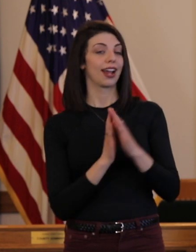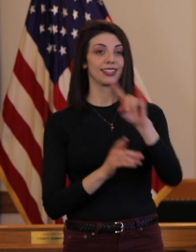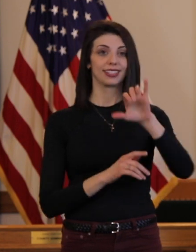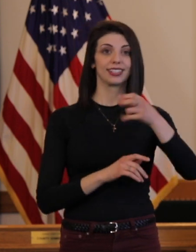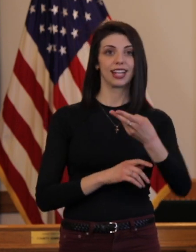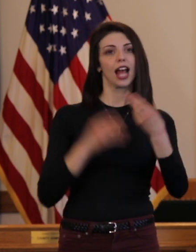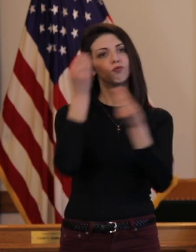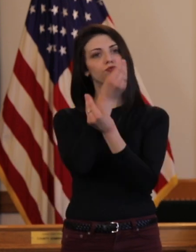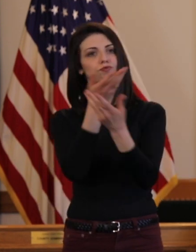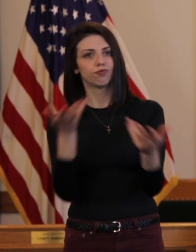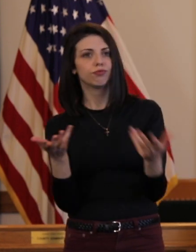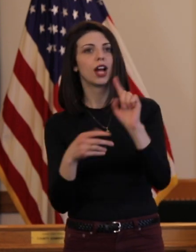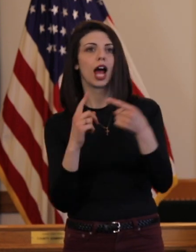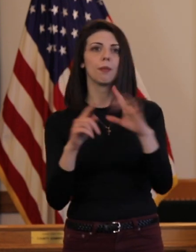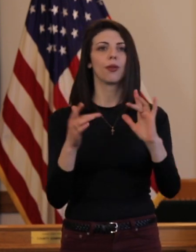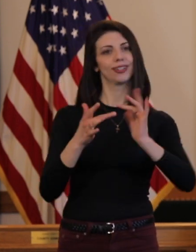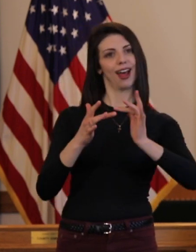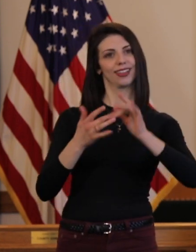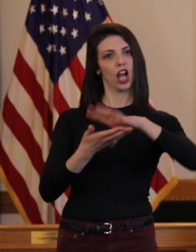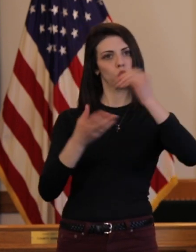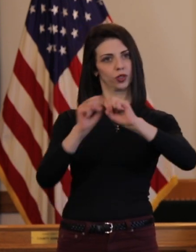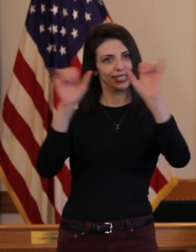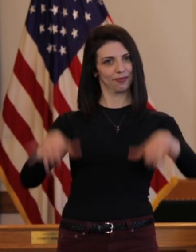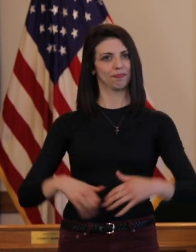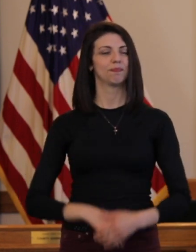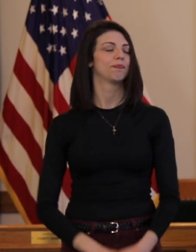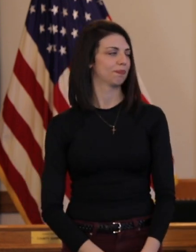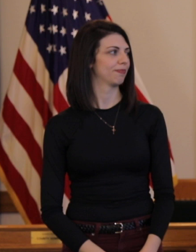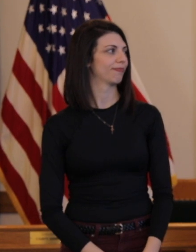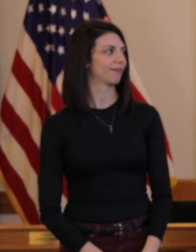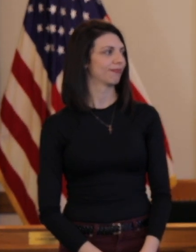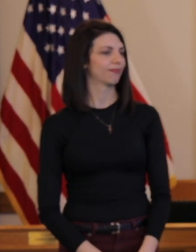to share some information about this online learning system. Zach?